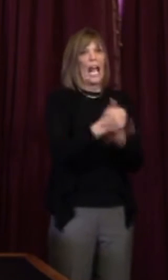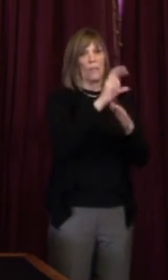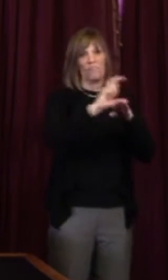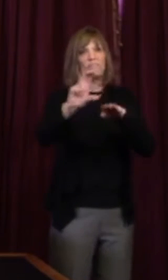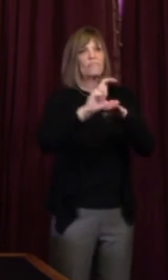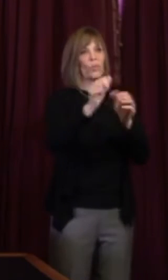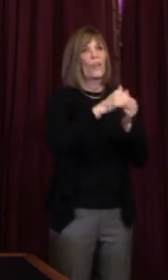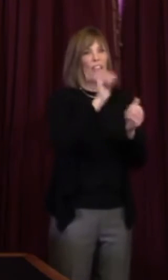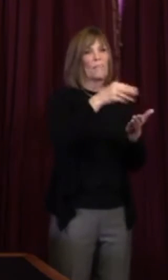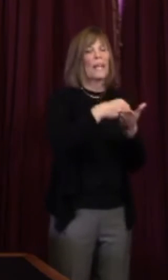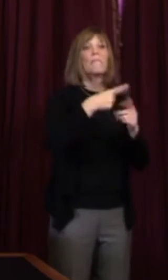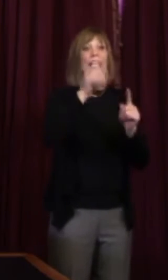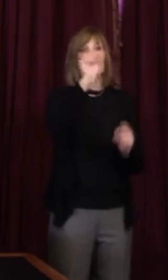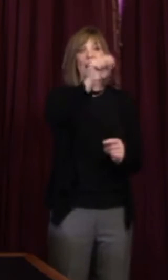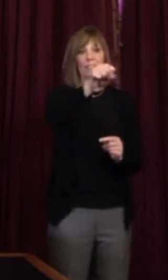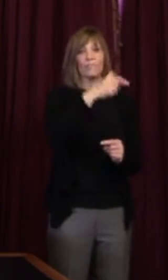that.